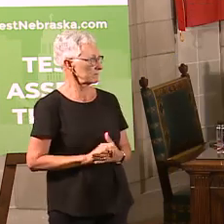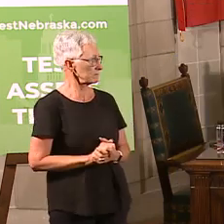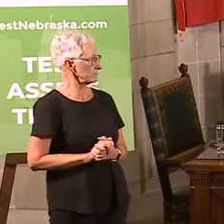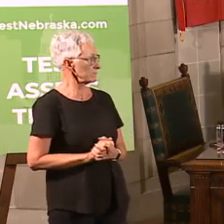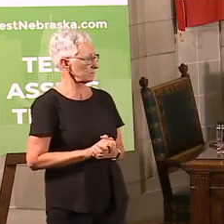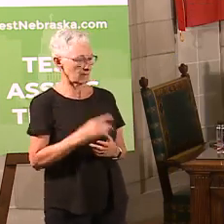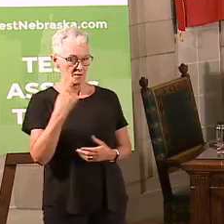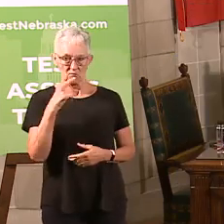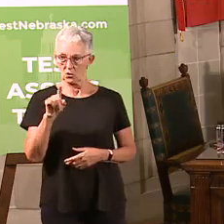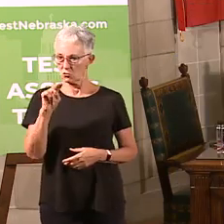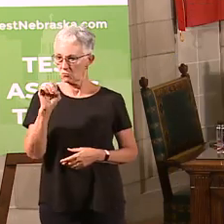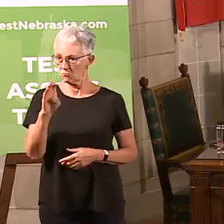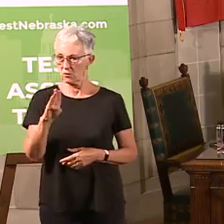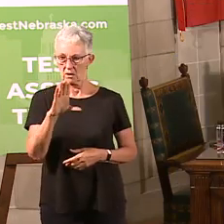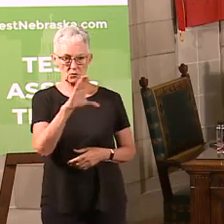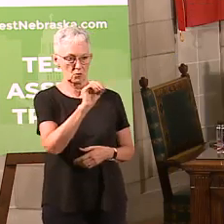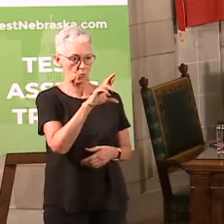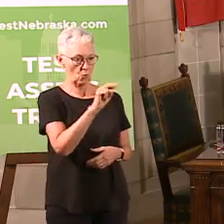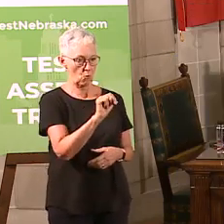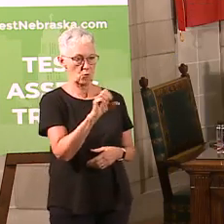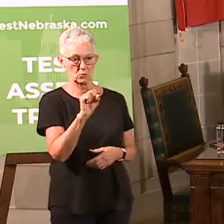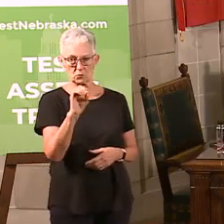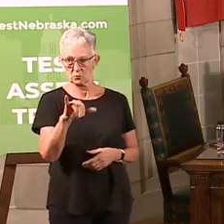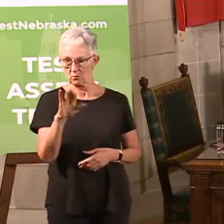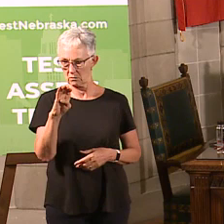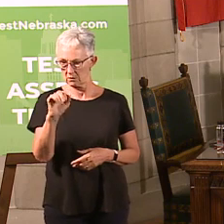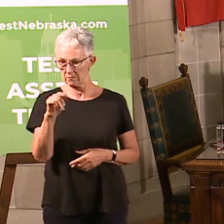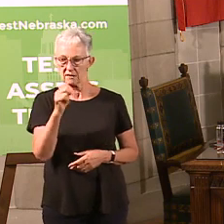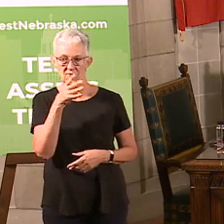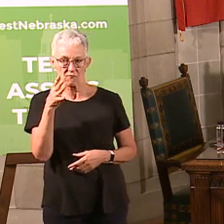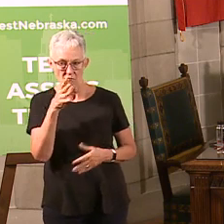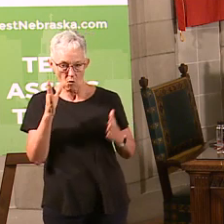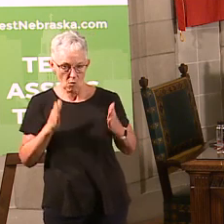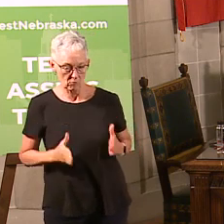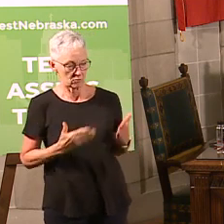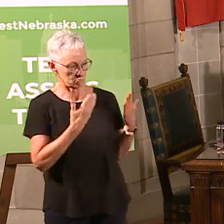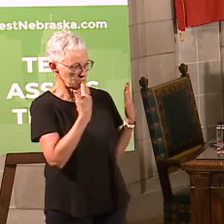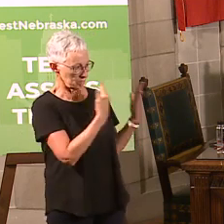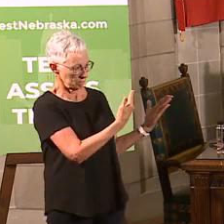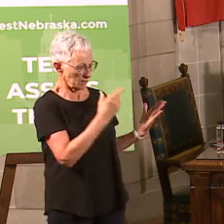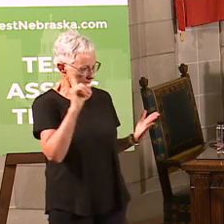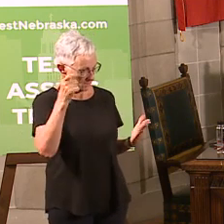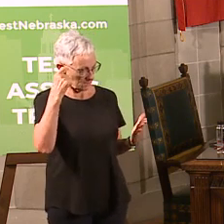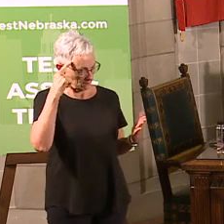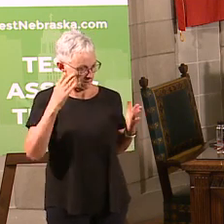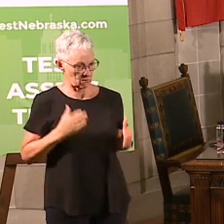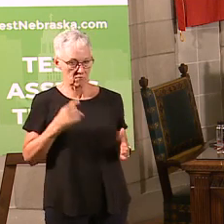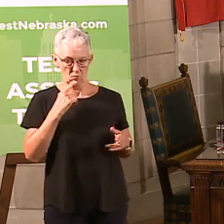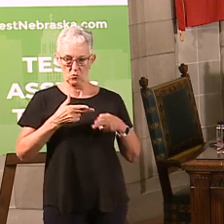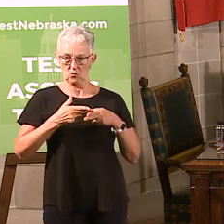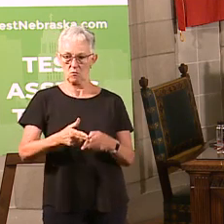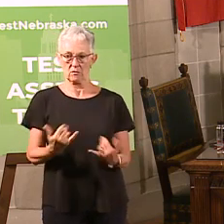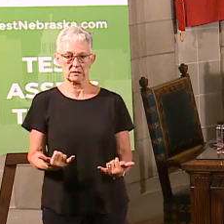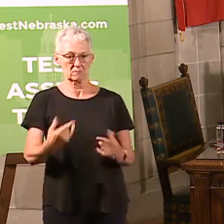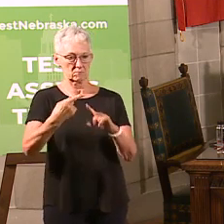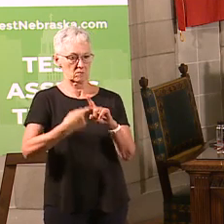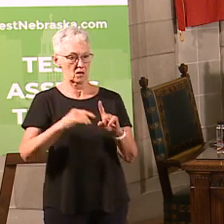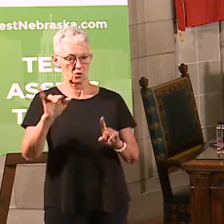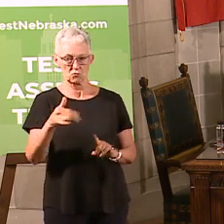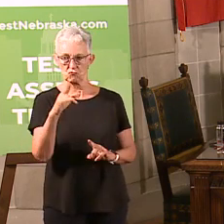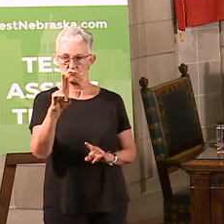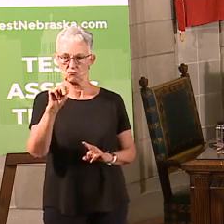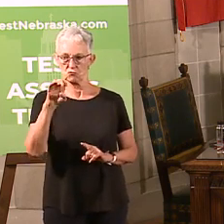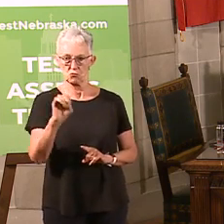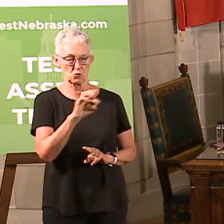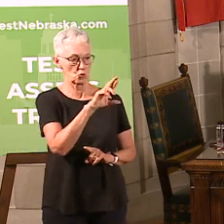So on behalf of Nebraska's corn and soybean farmers, I would like to thank Governor Ricketts for proclaiming June Renewable Fuels Month. Renewable fuels